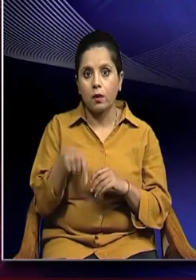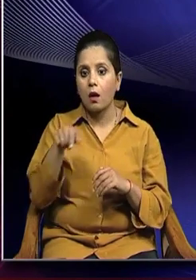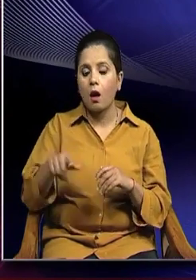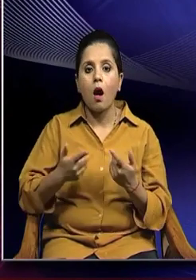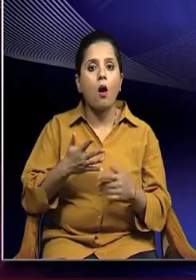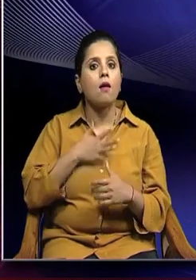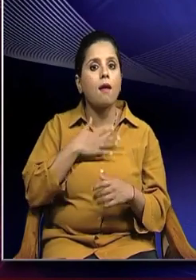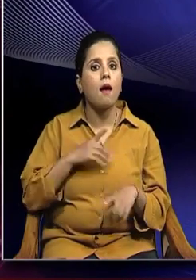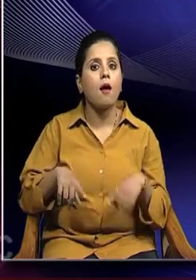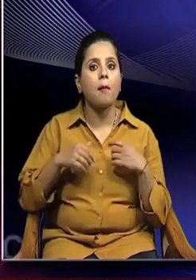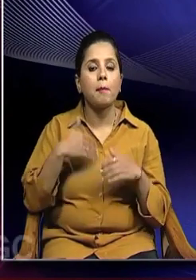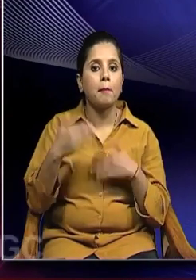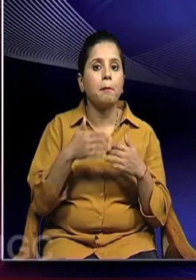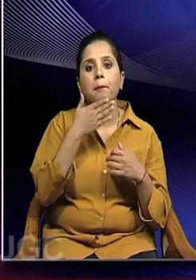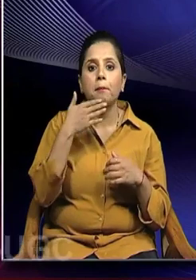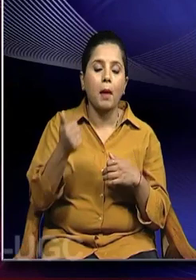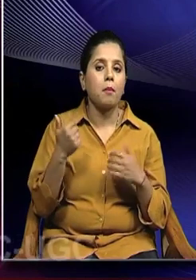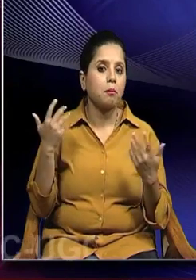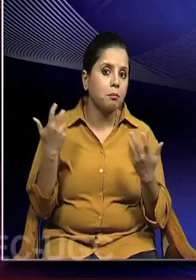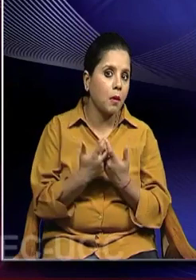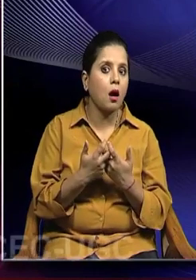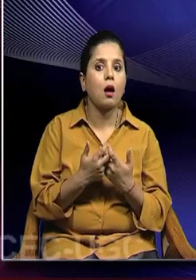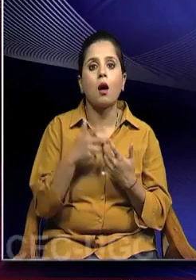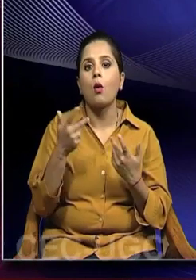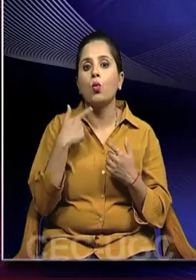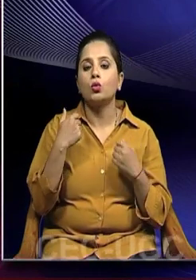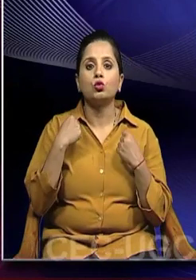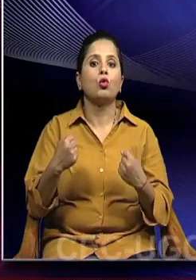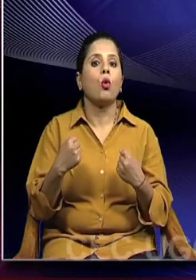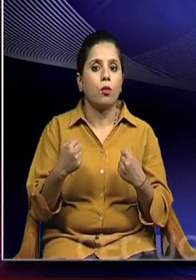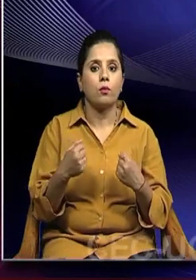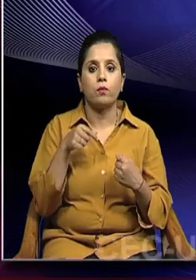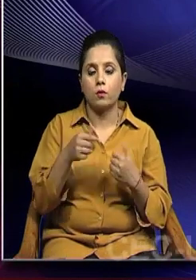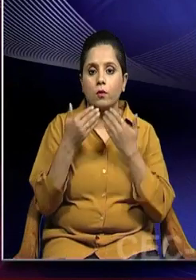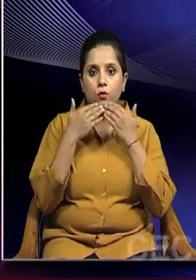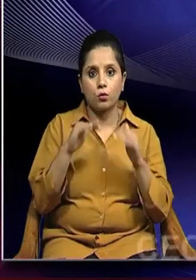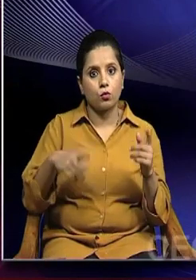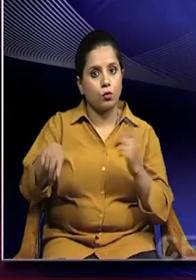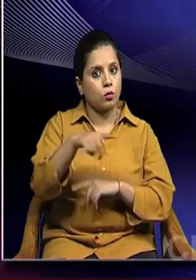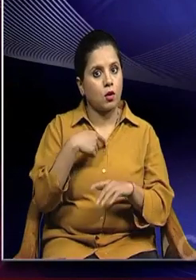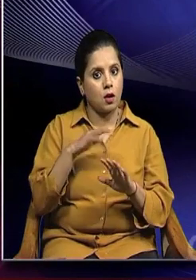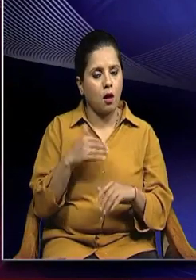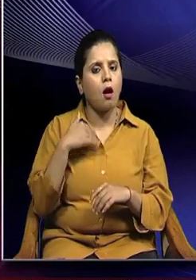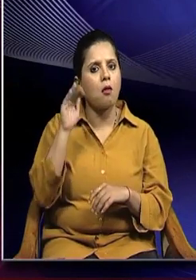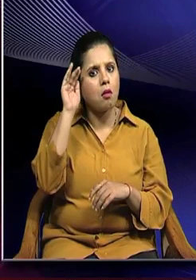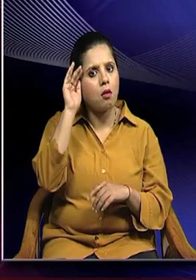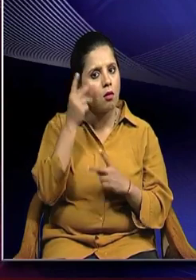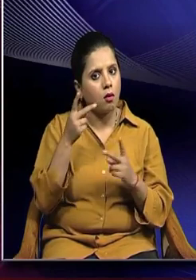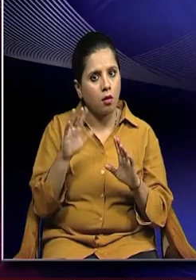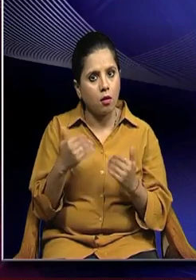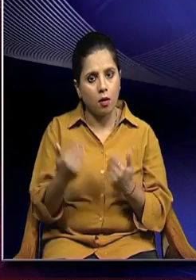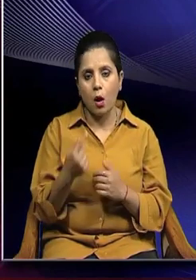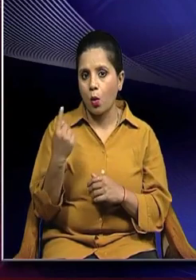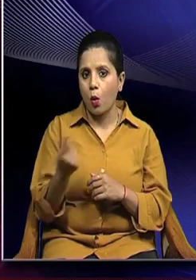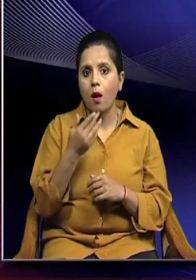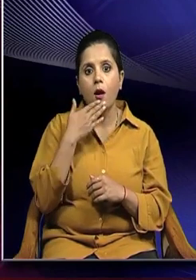the best, survival of the fittest we were talking about. So, as a student, we have been listening this, that only